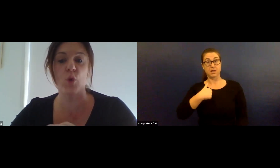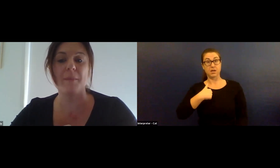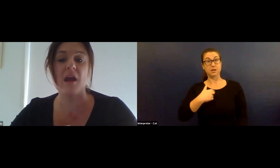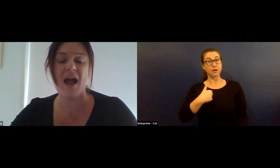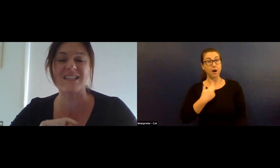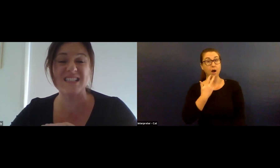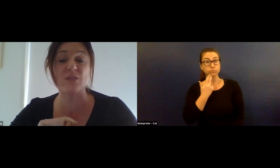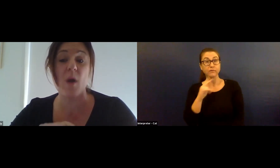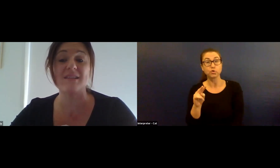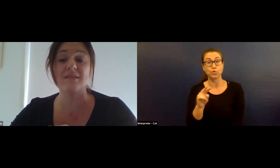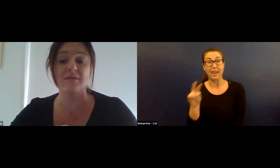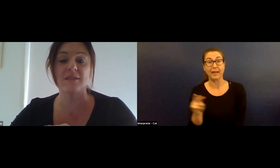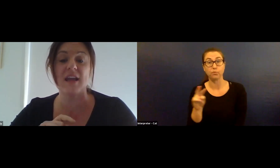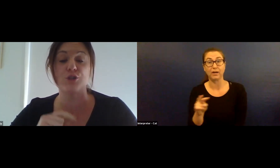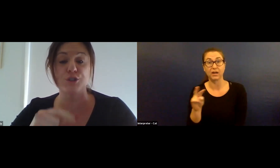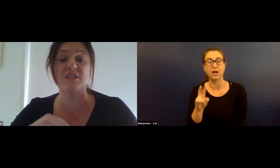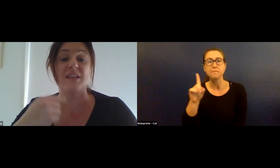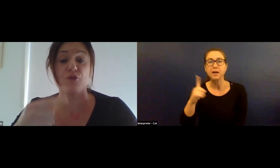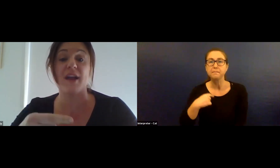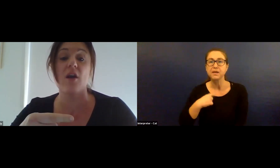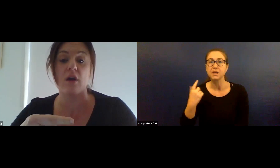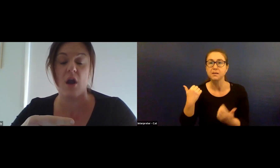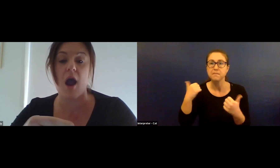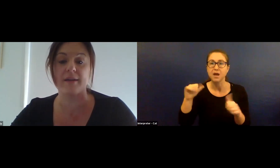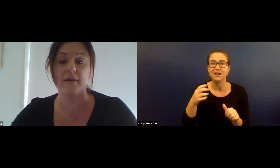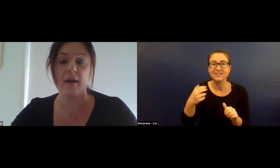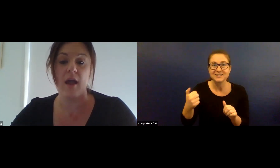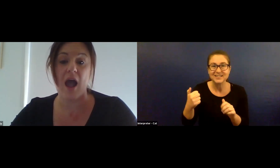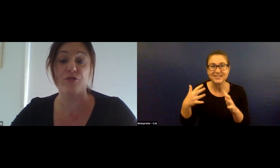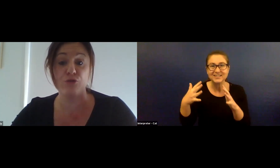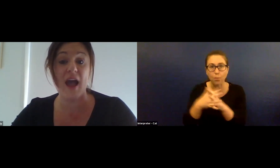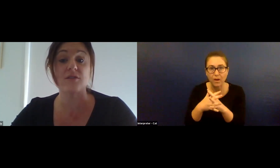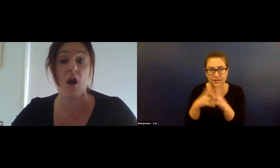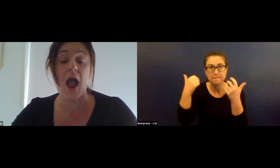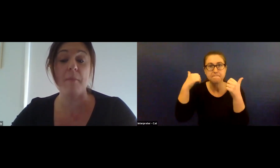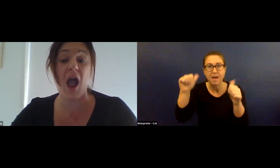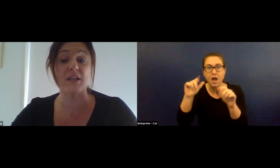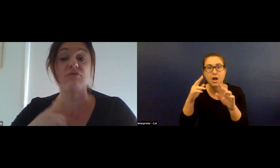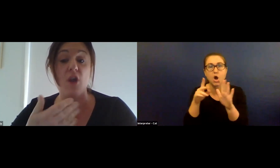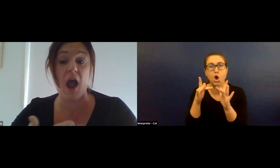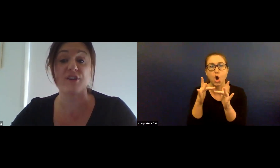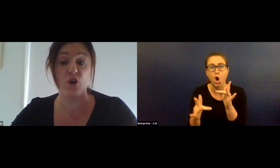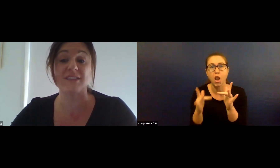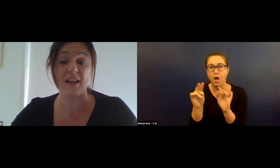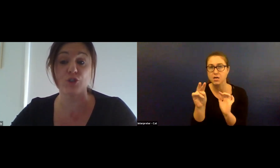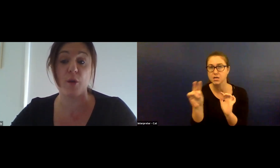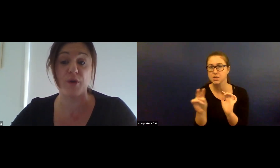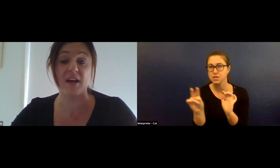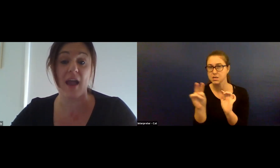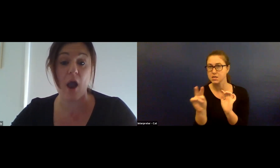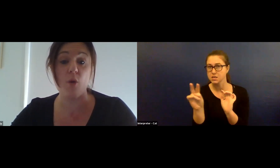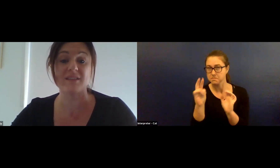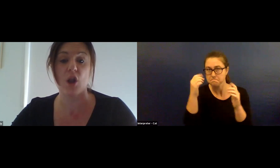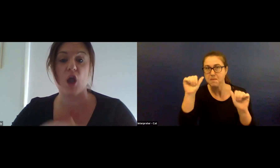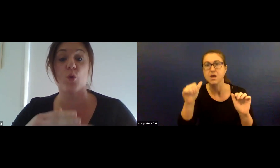However, it took me about 6 weeks to get used to lip reading online. And through that time, I had to rely on an Auslan interpreter